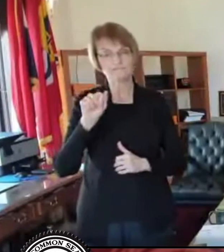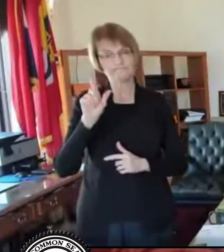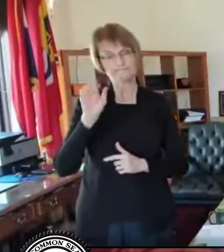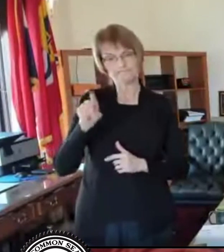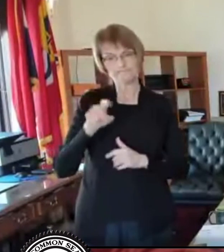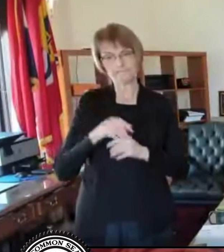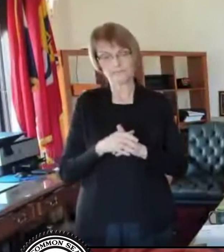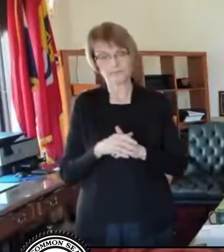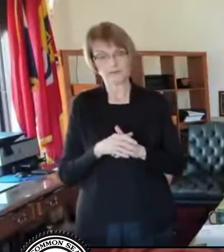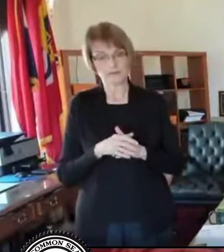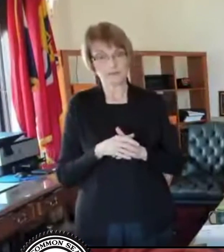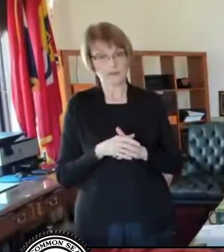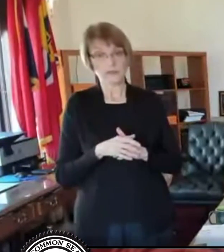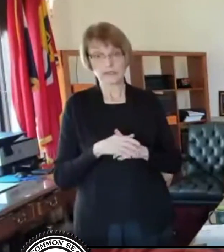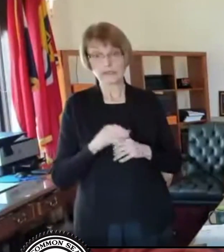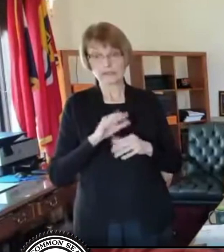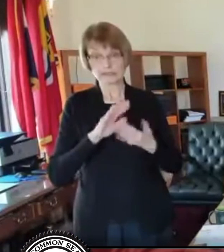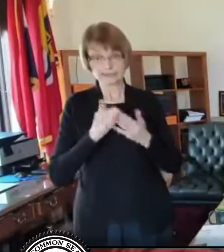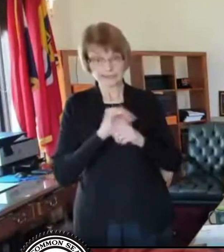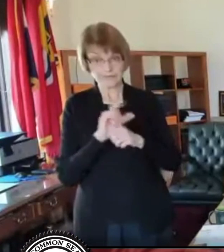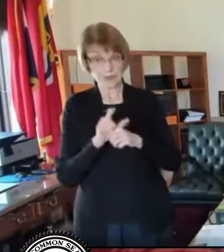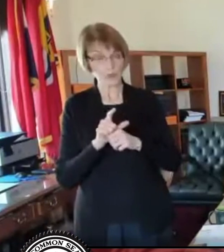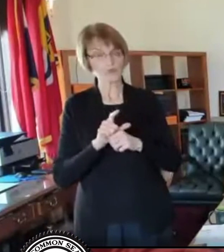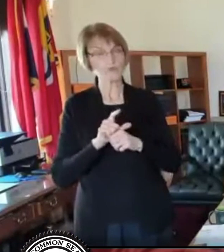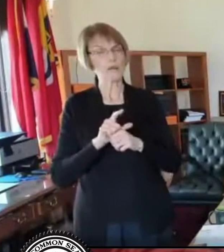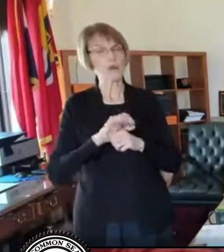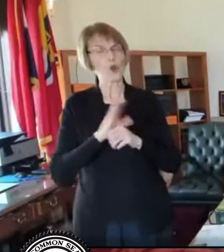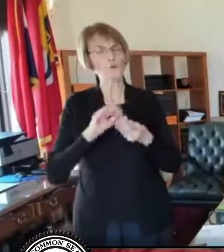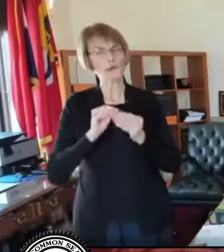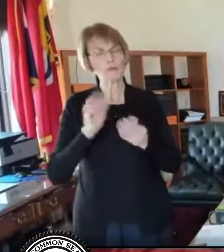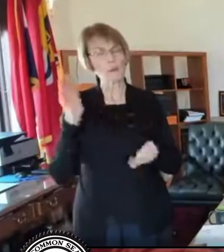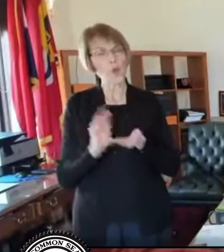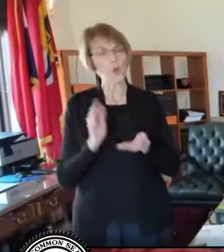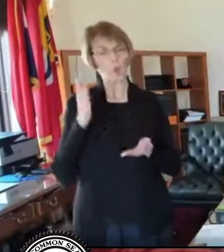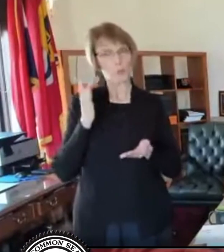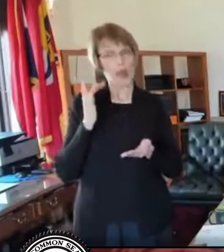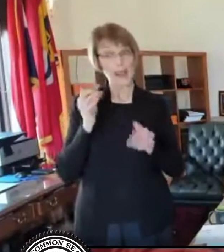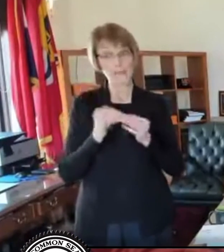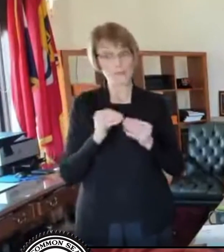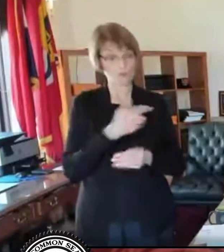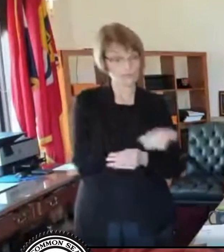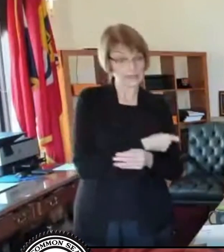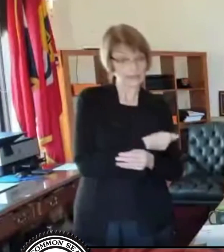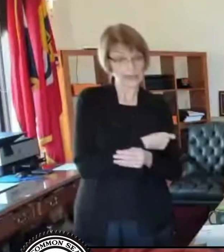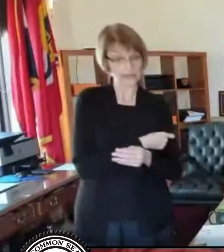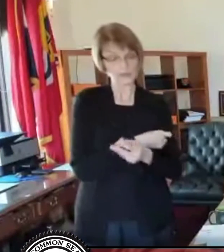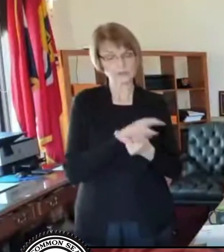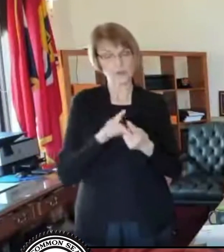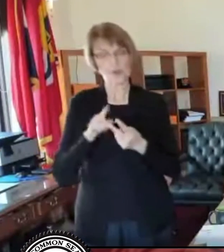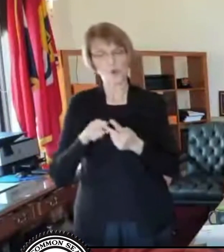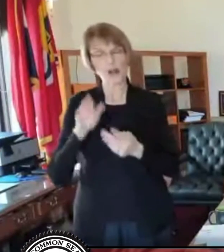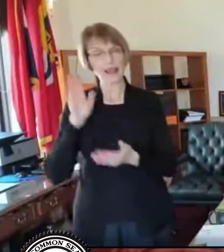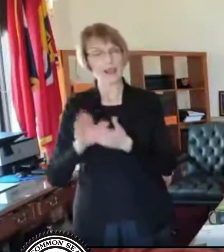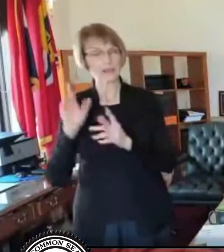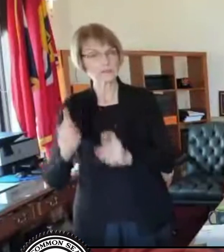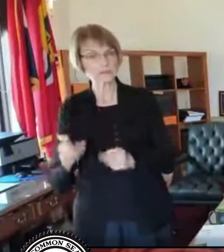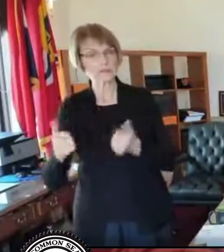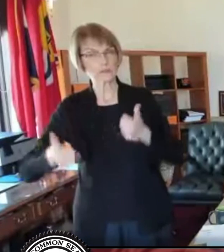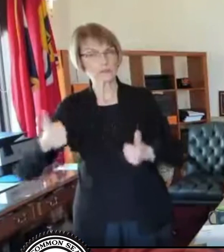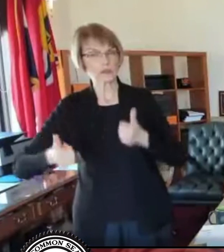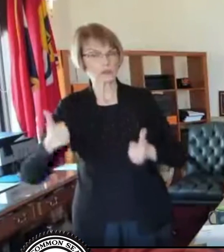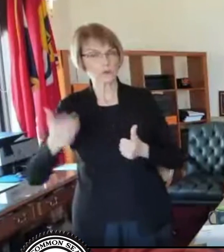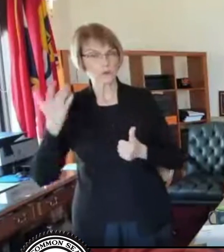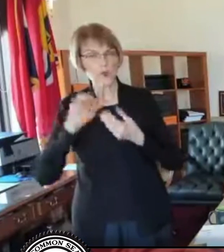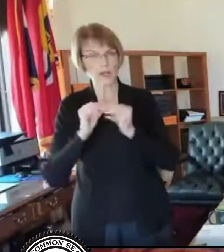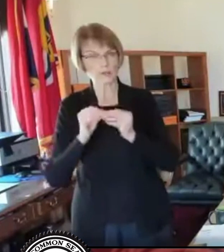low numbers of COVID in the city, is that because more people are getting vaccinated or because testing is not happening as much as it used